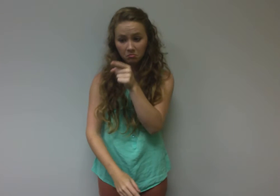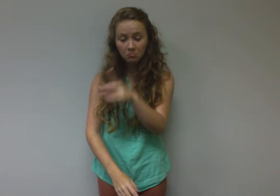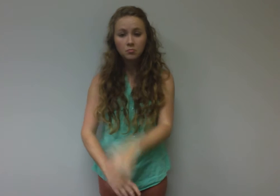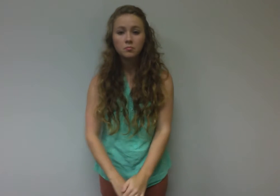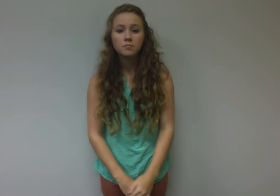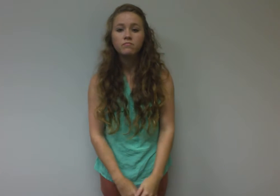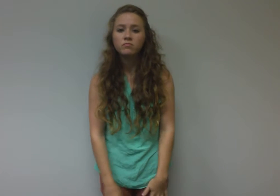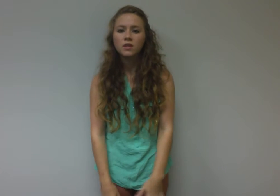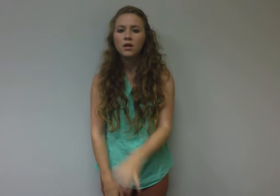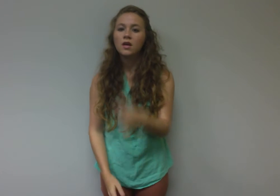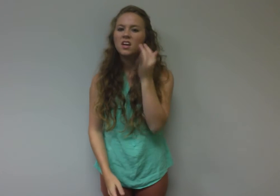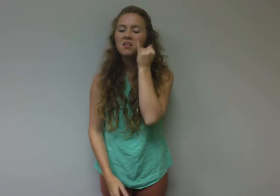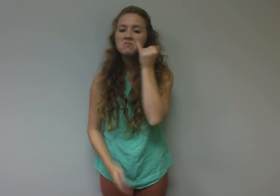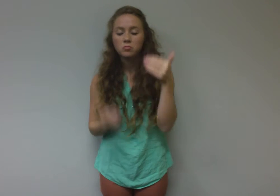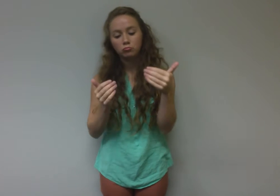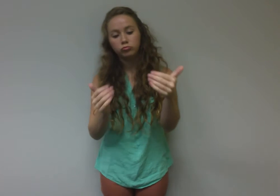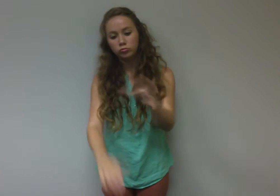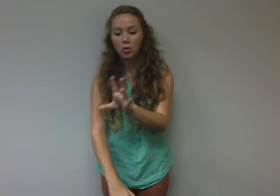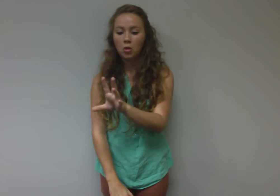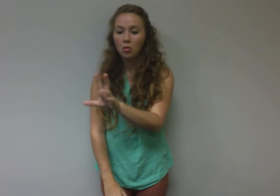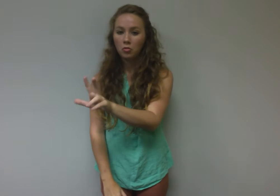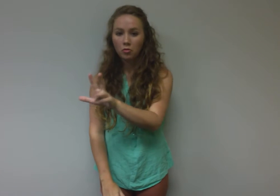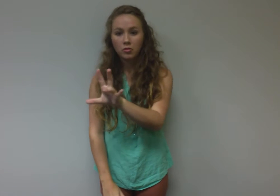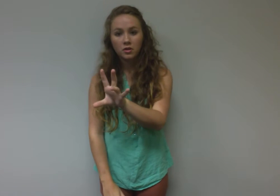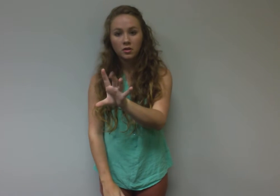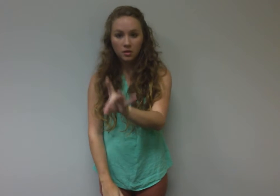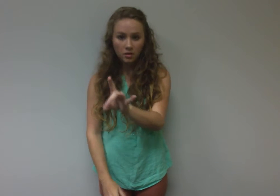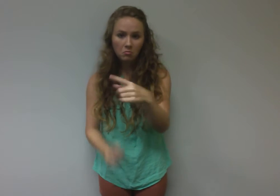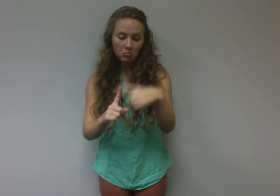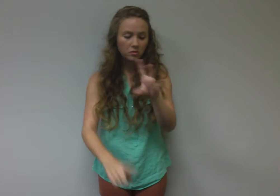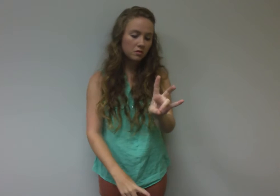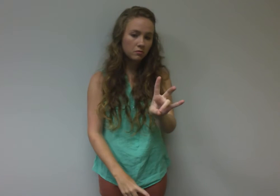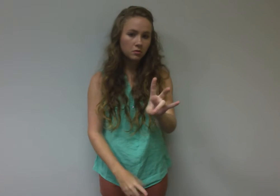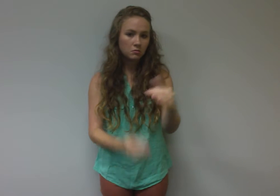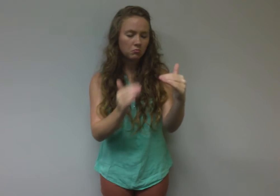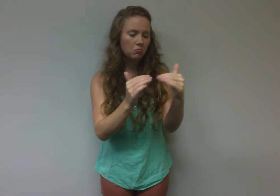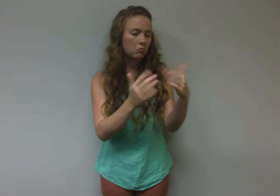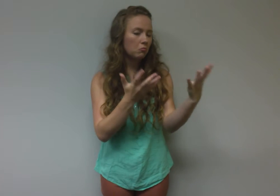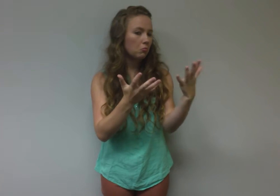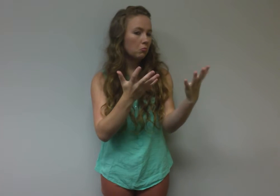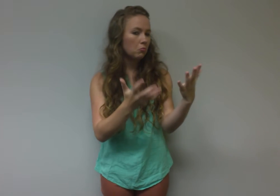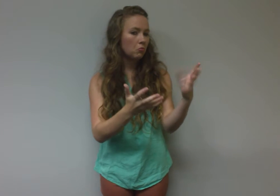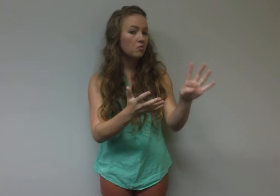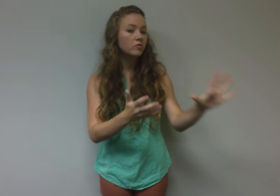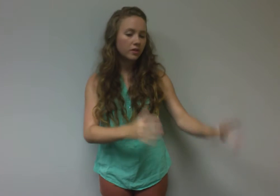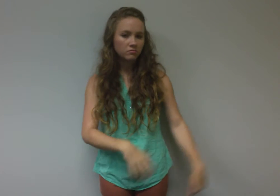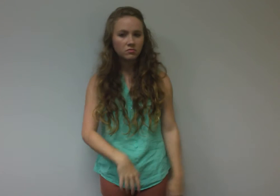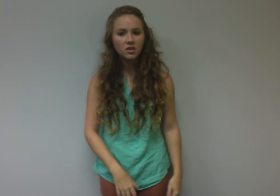45. So you might see a little pattern here, and you can just sit and think about this for a little bit if you like. Maybe you pause the video. Another way you can think about this,